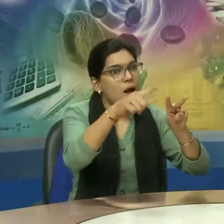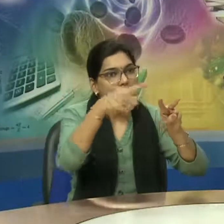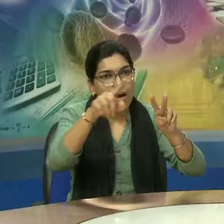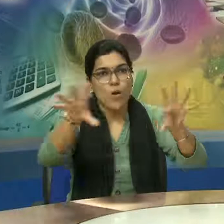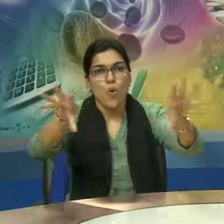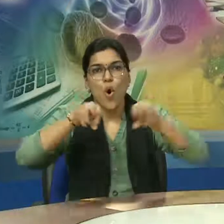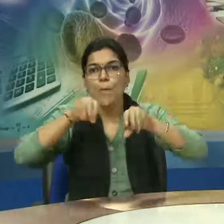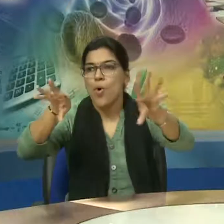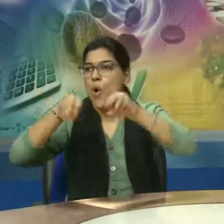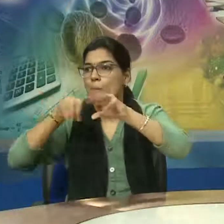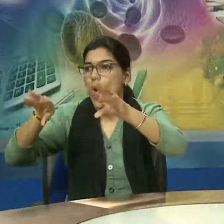natural behavior